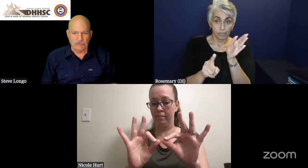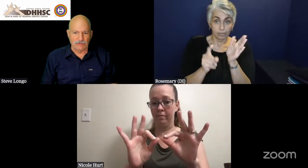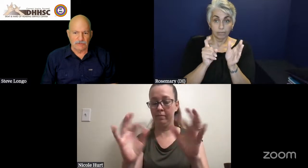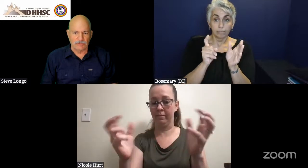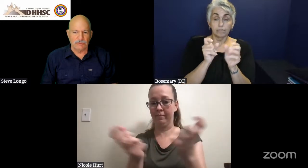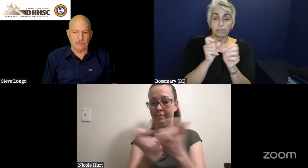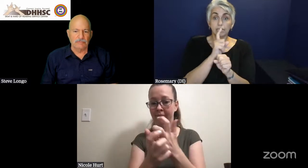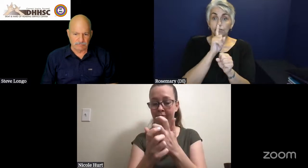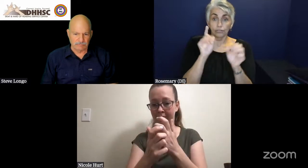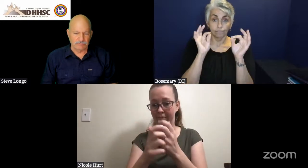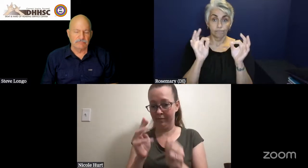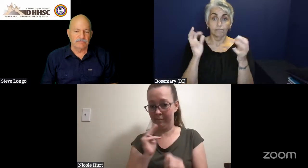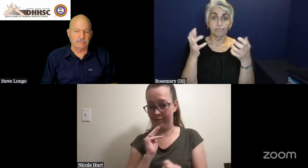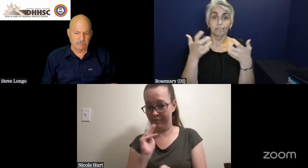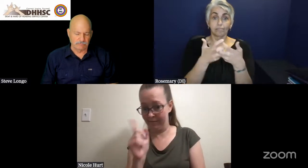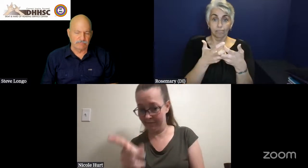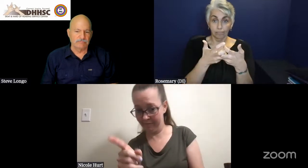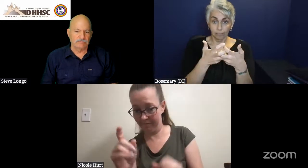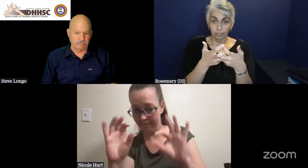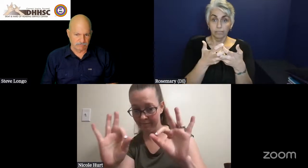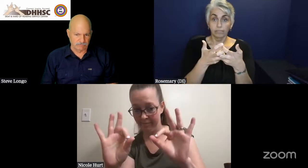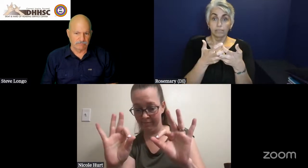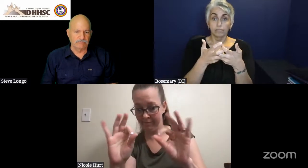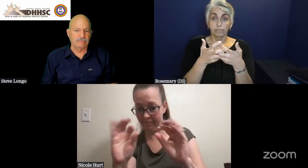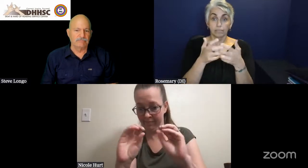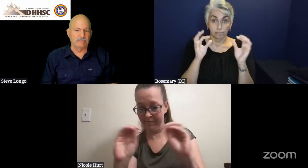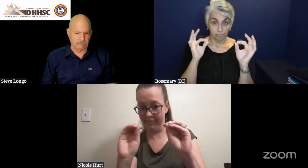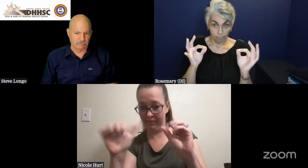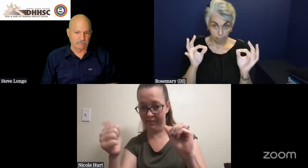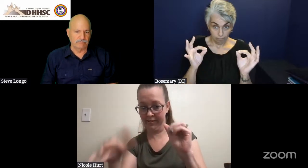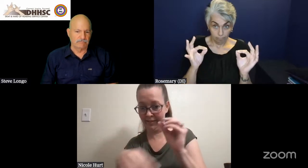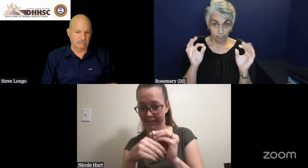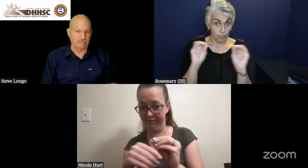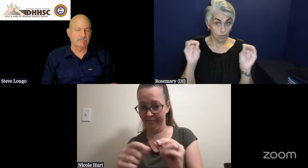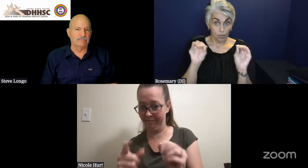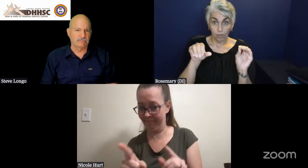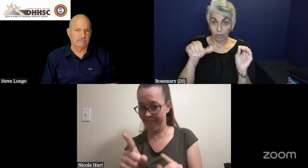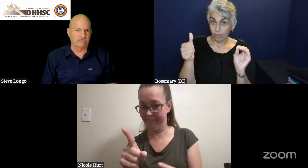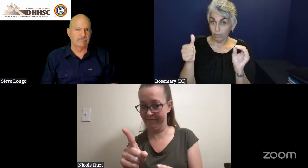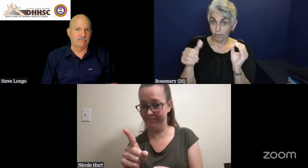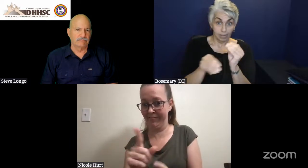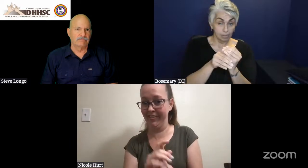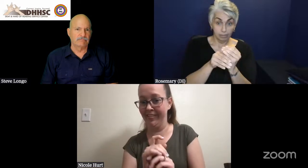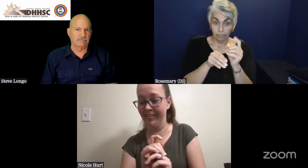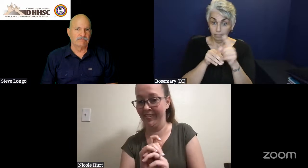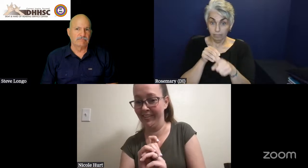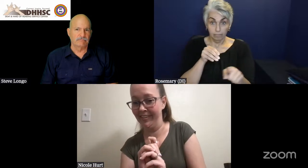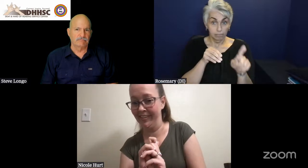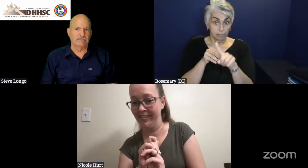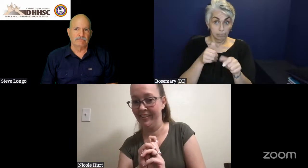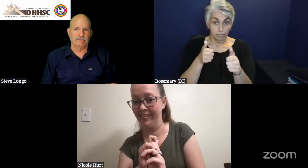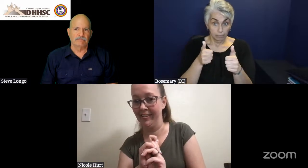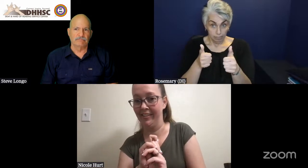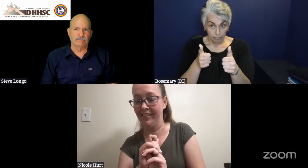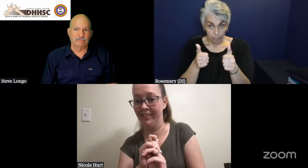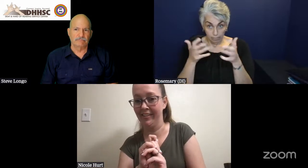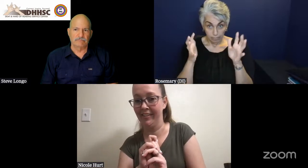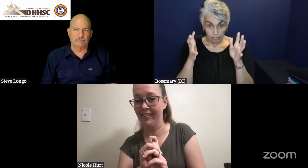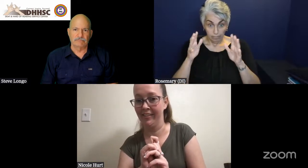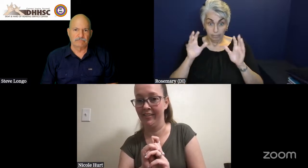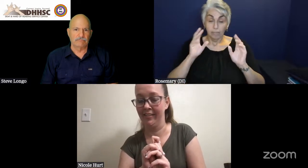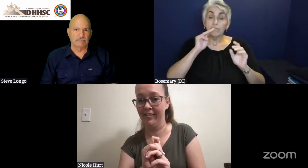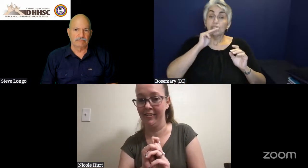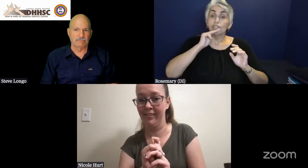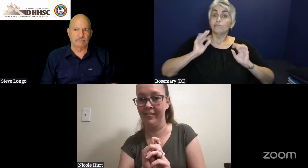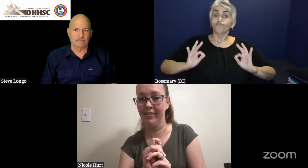I just want to double check to be certain that everything is in fact aligned, that there's nothing else that